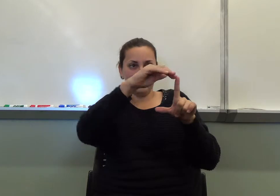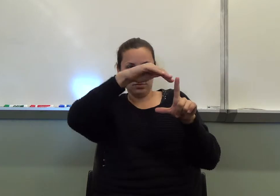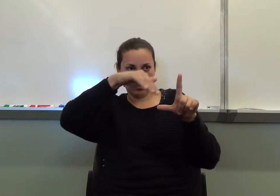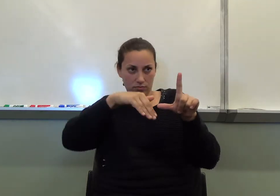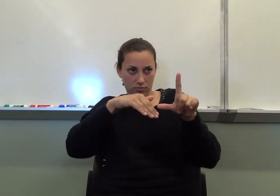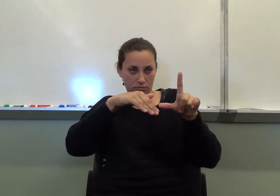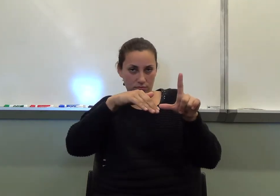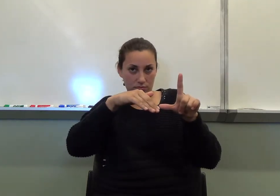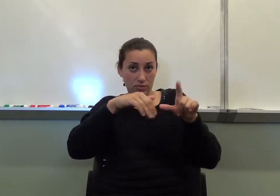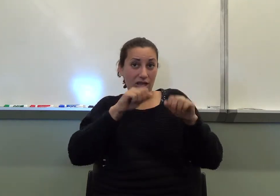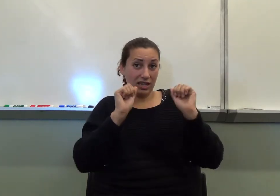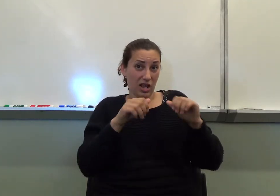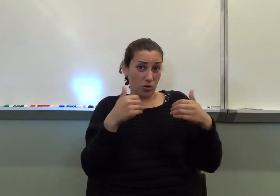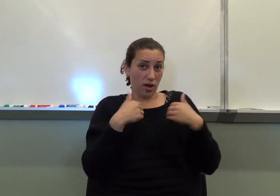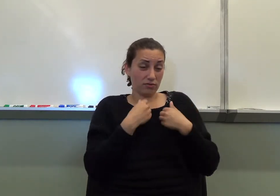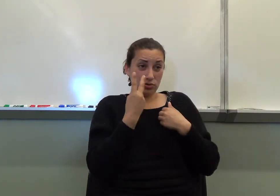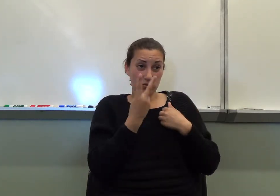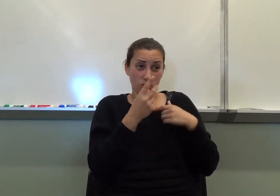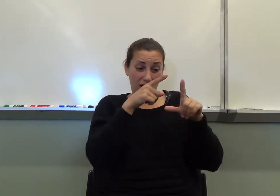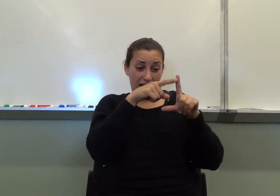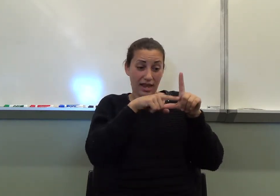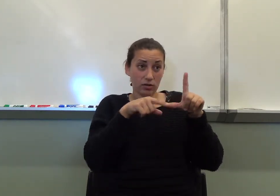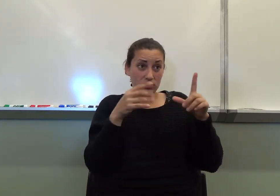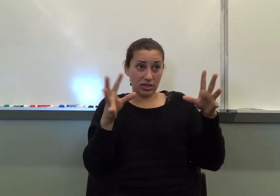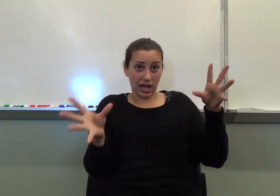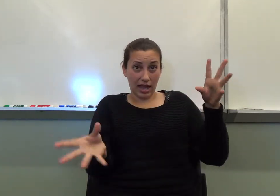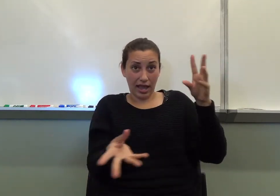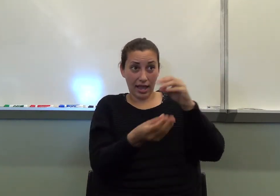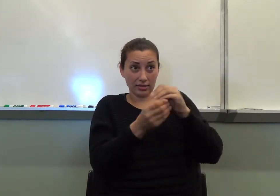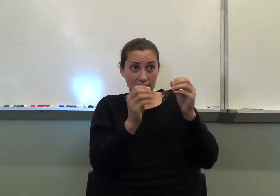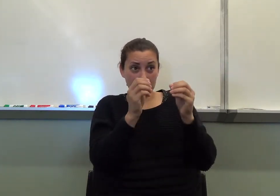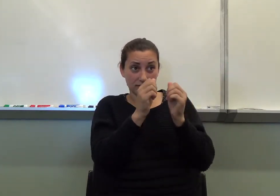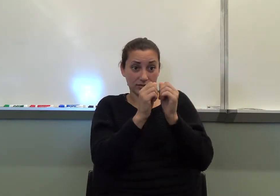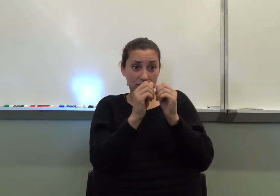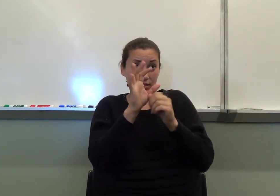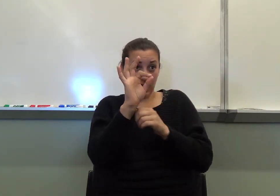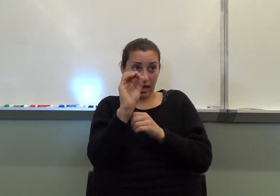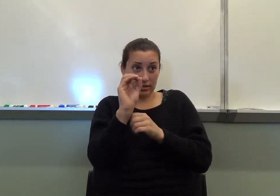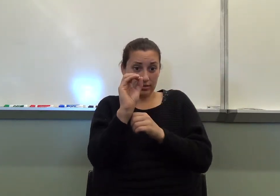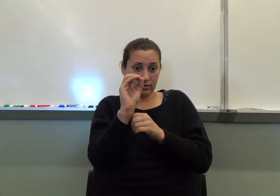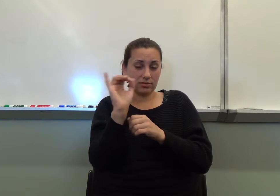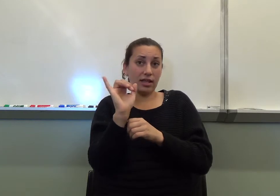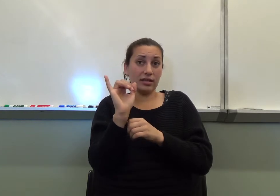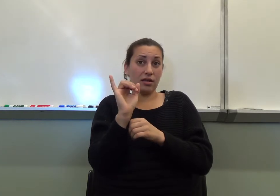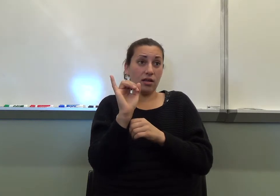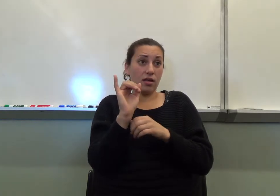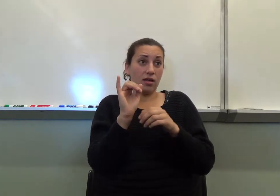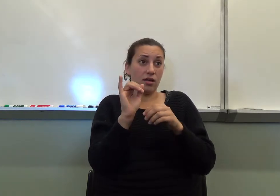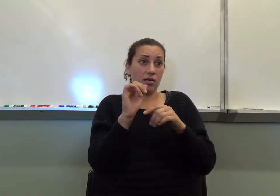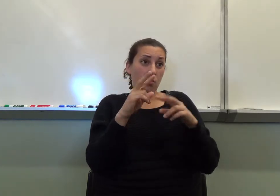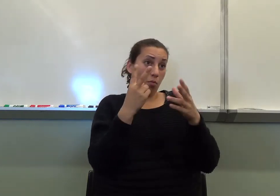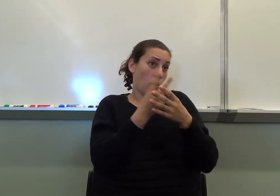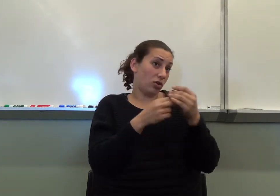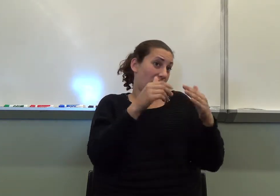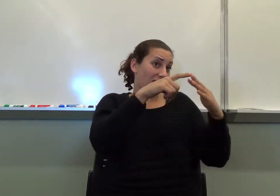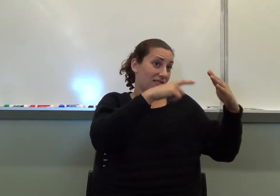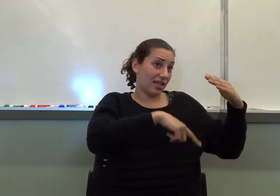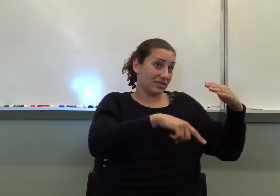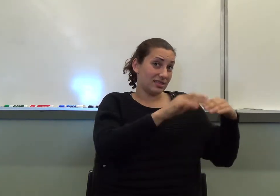are complements of each other, which means they add to 90, and they are both less than 90? Sure, of course. In fact, that's always the